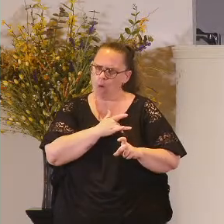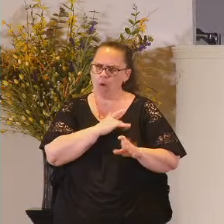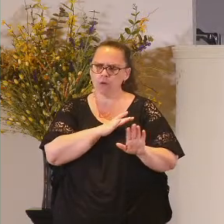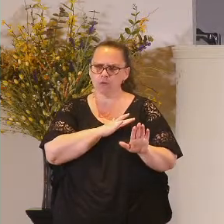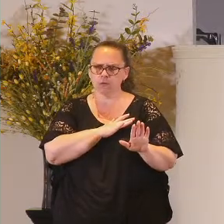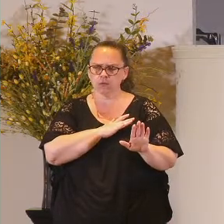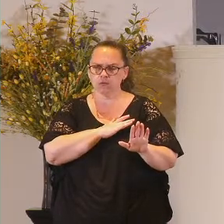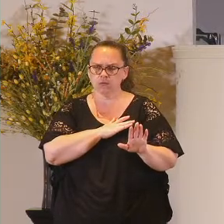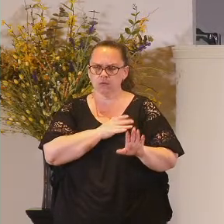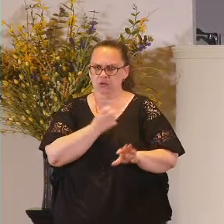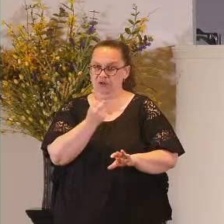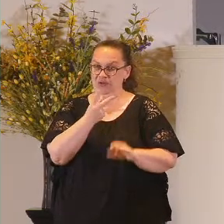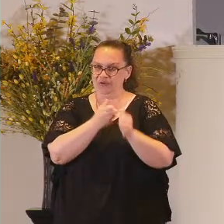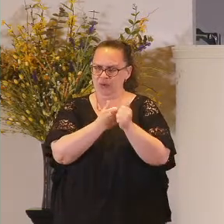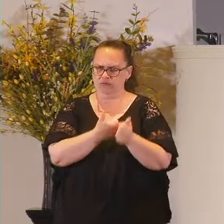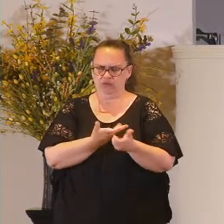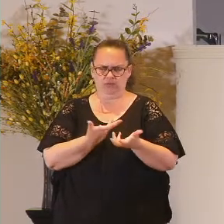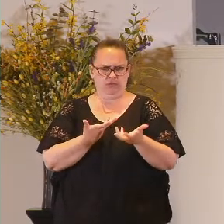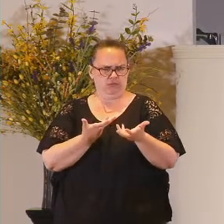And the 12 are clueless.